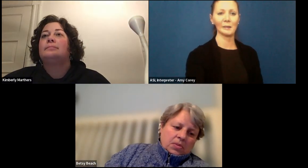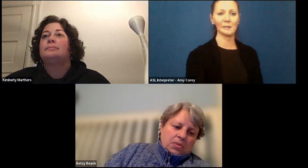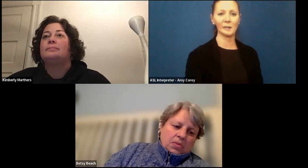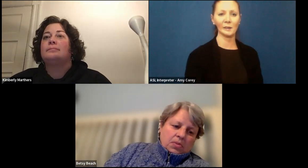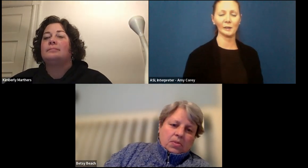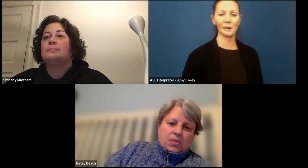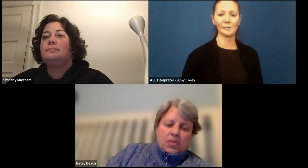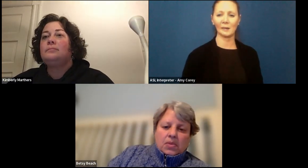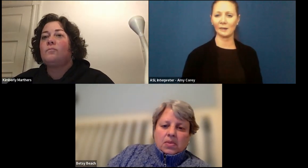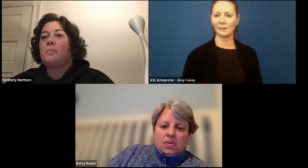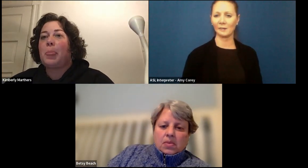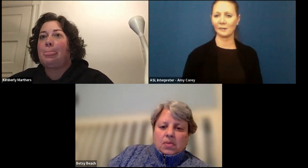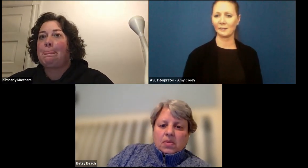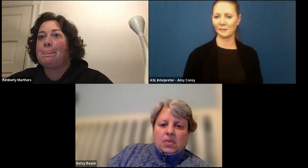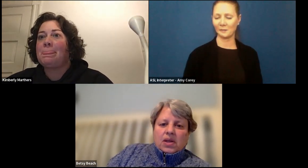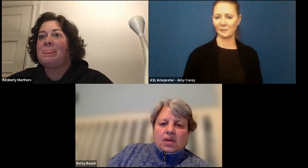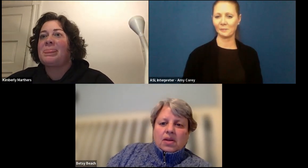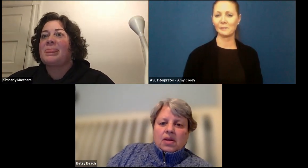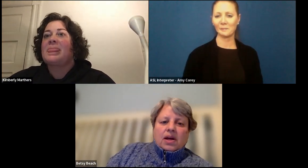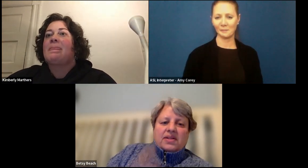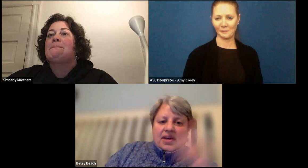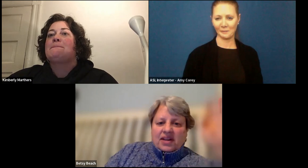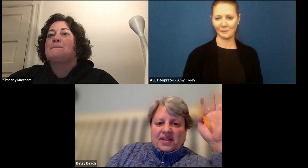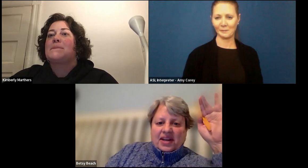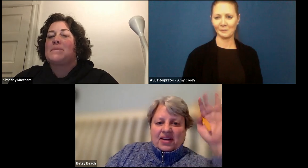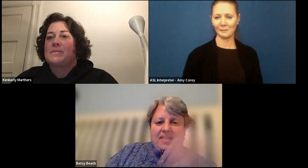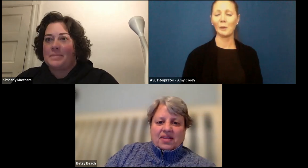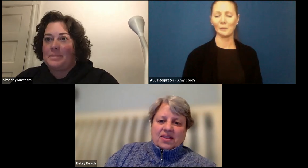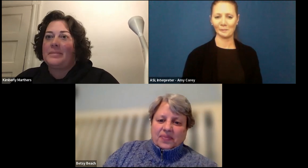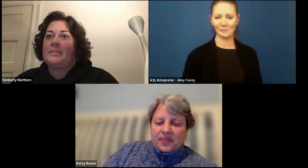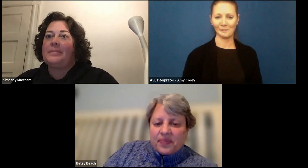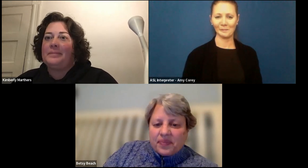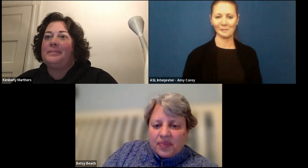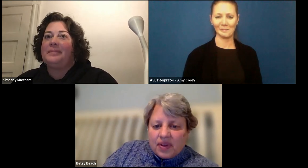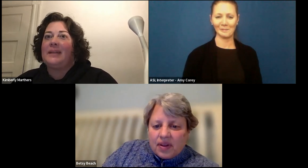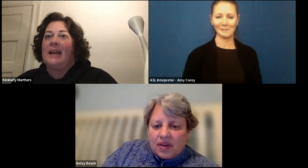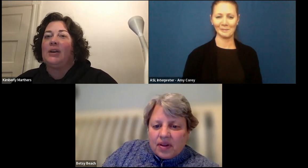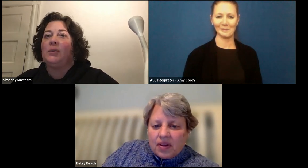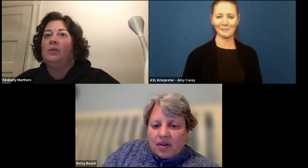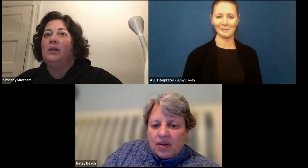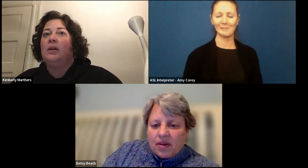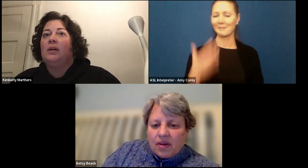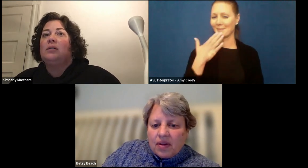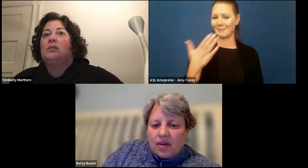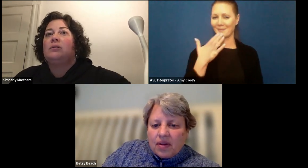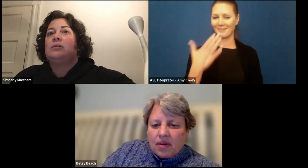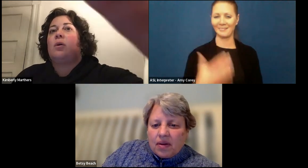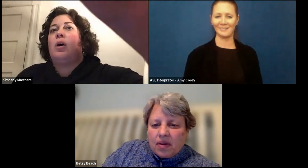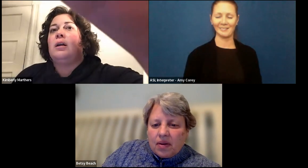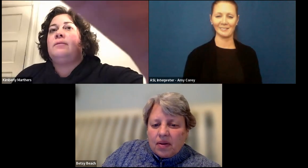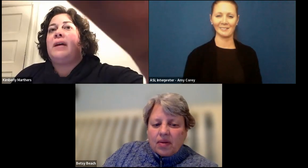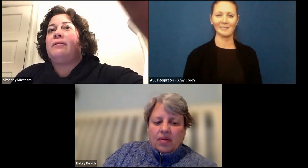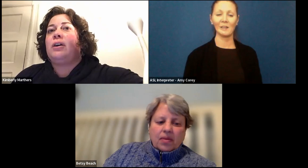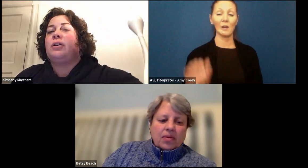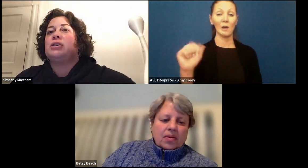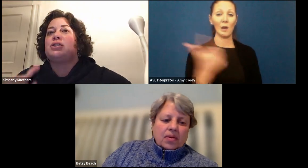And Betsy here, and I second. I second. Thank you. So